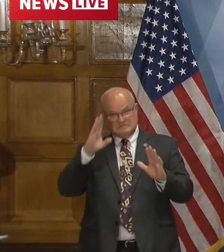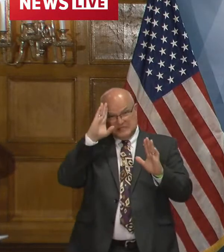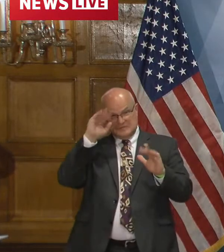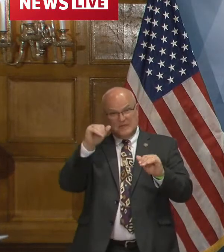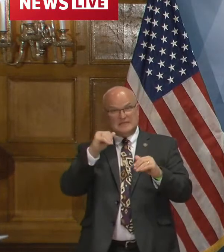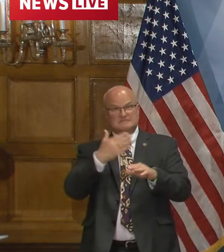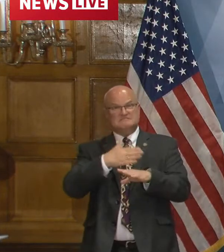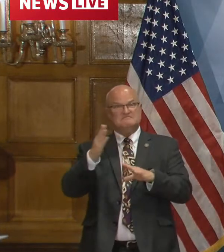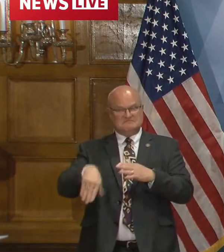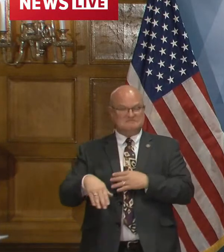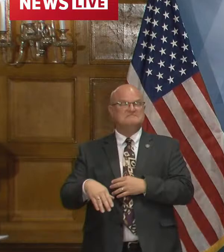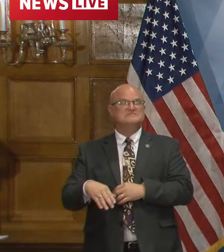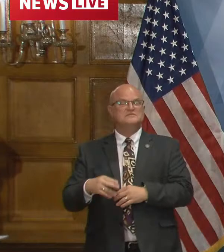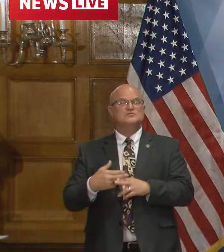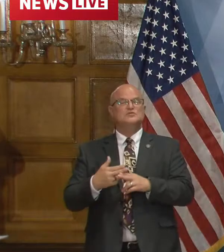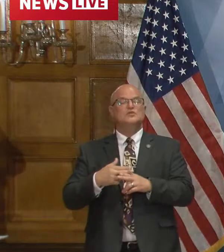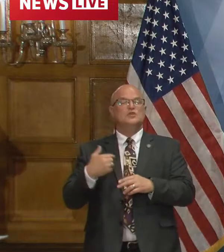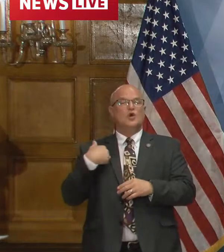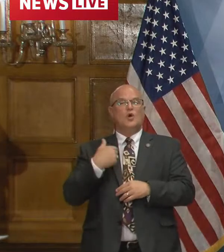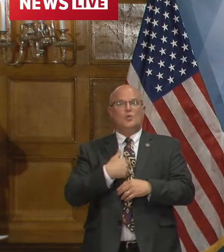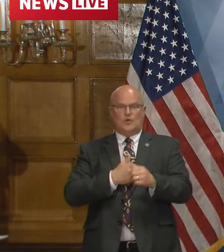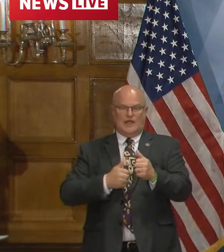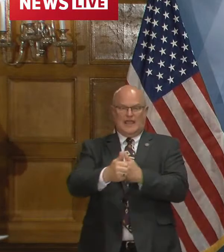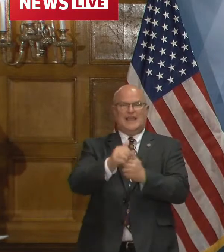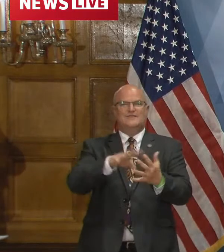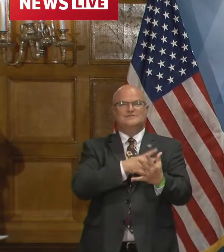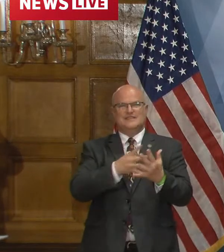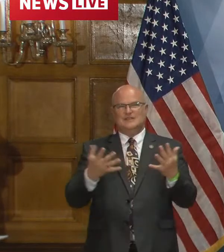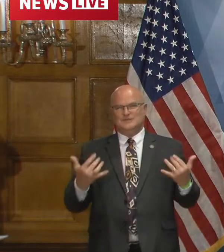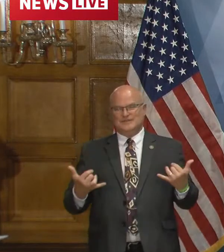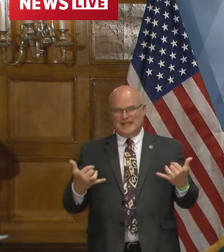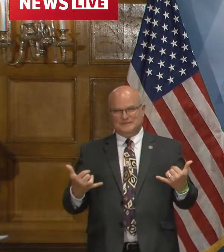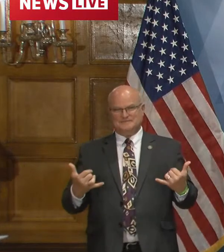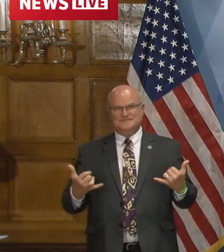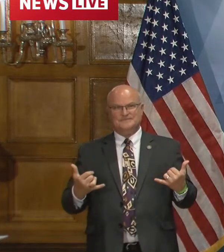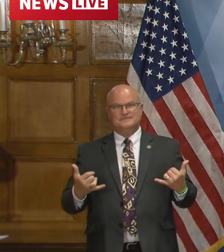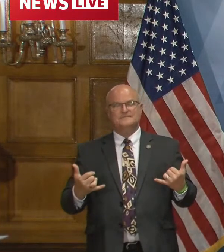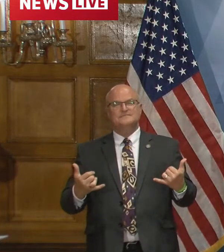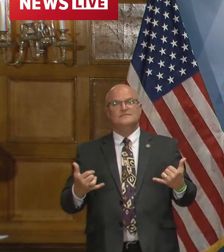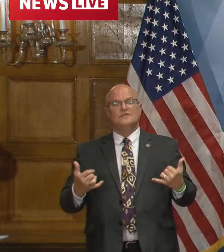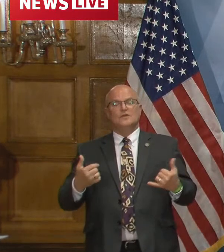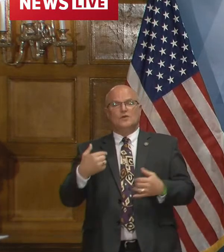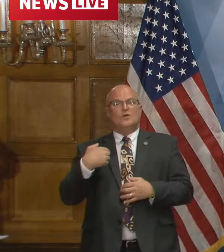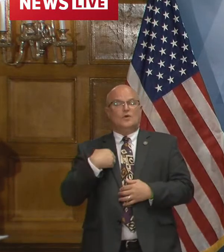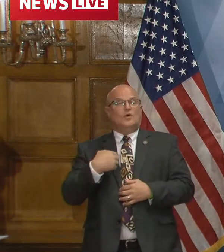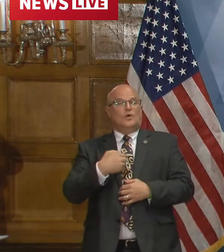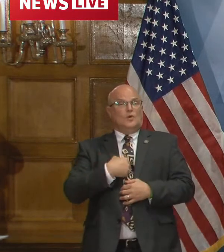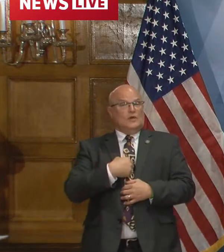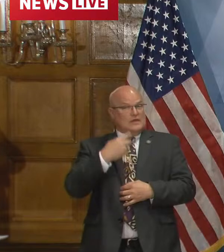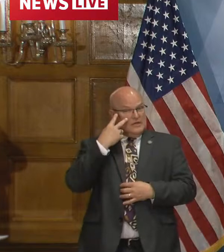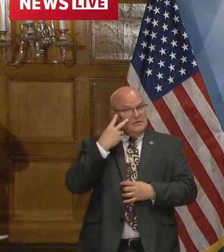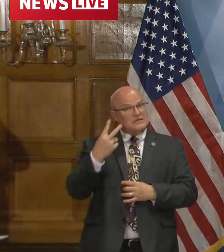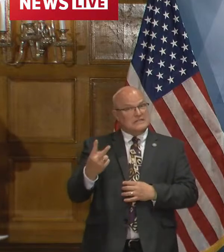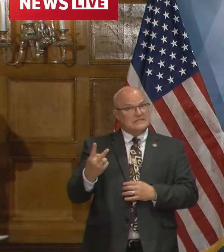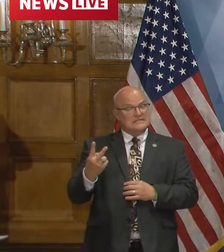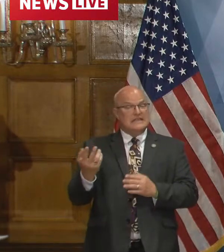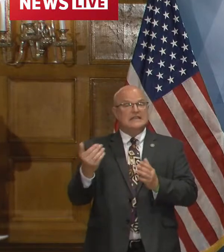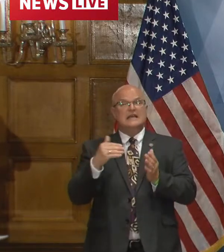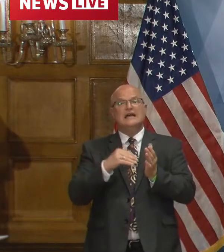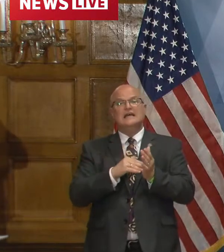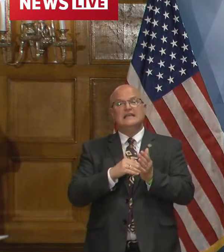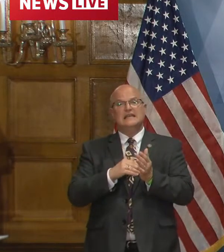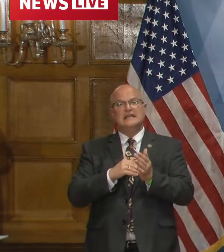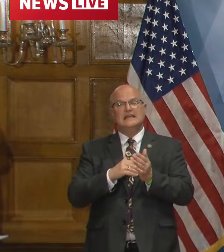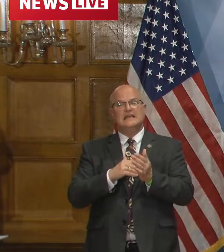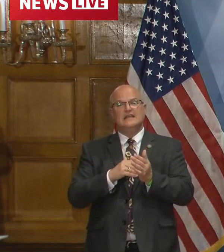expected to be given have been given. And so we are ahead of schedule there as well. We are seeing, again,